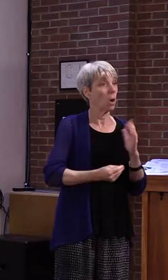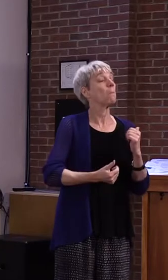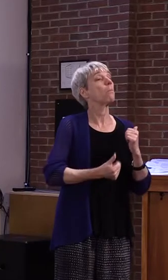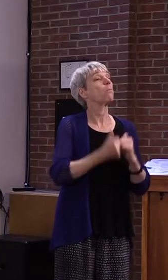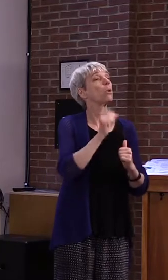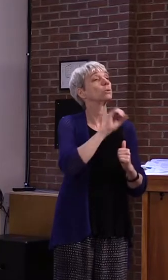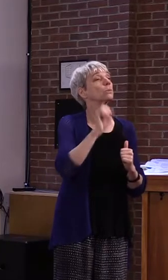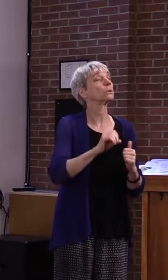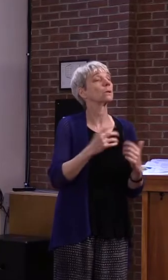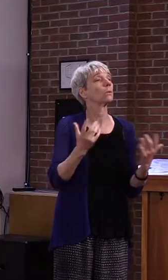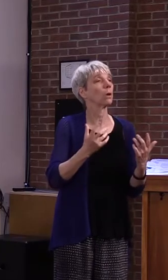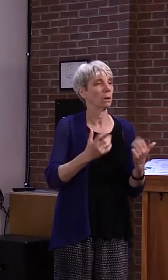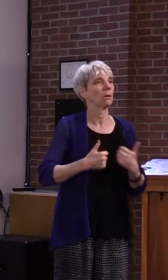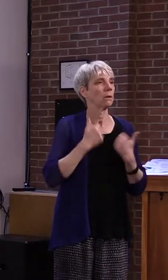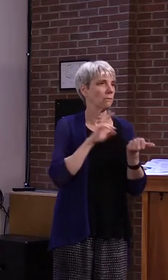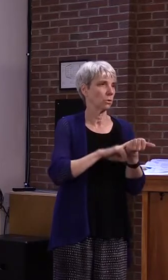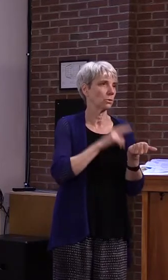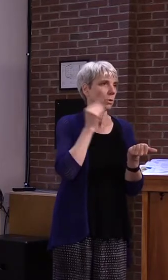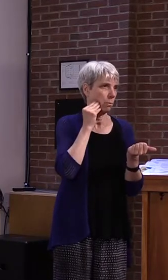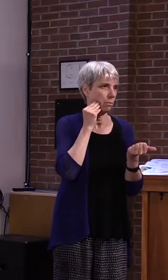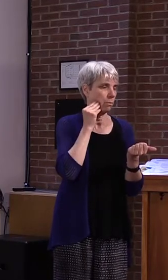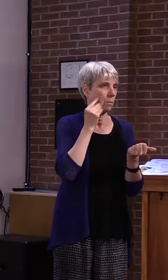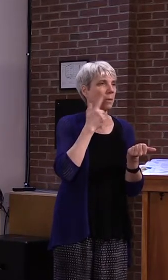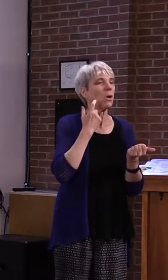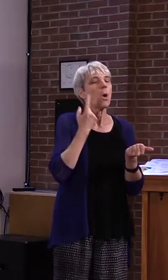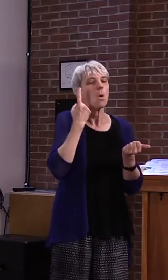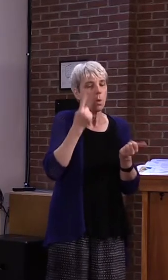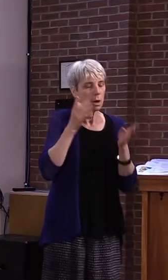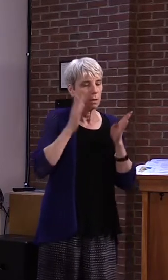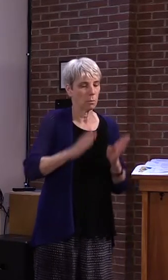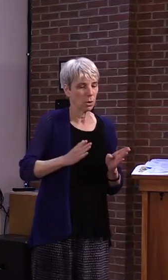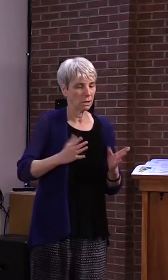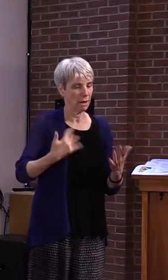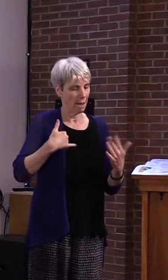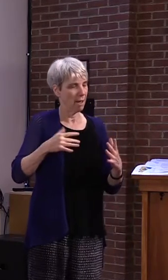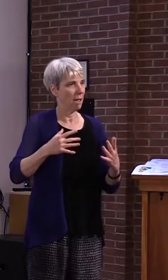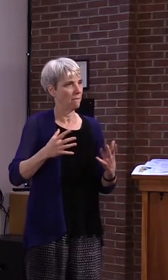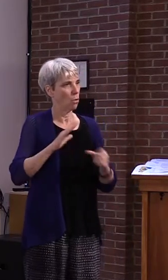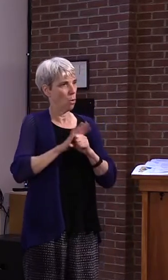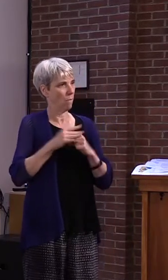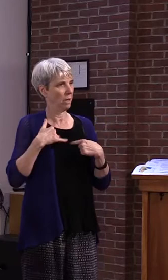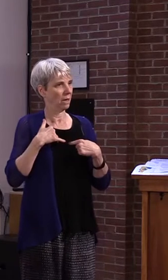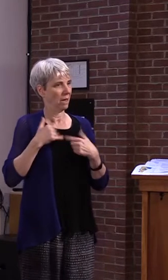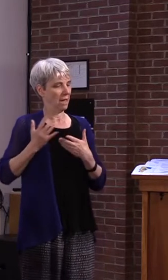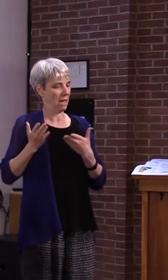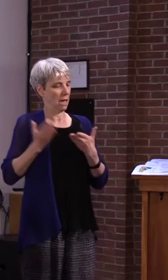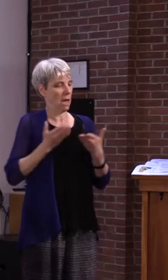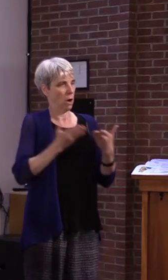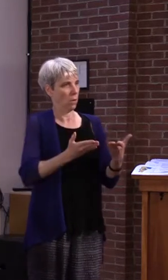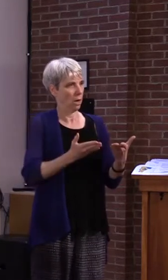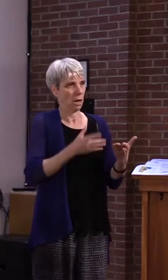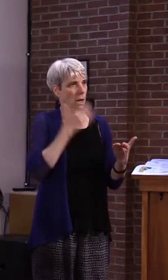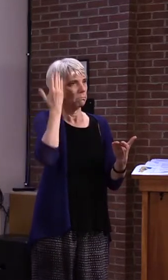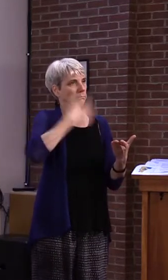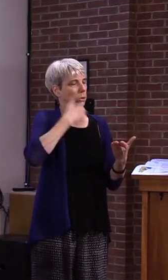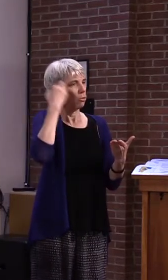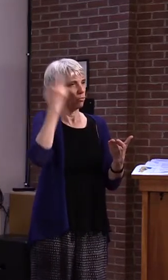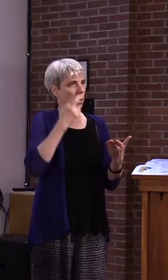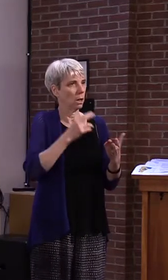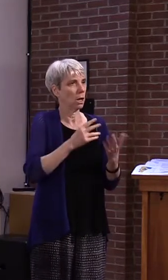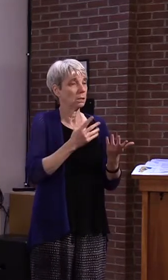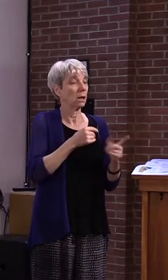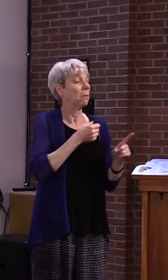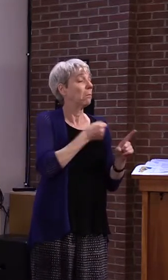care facilities, when one case gets in there, sometimes it just doesn't affect one case. It affects the whole facility.